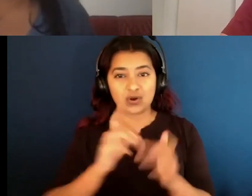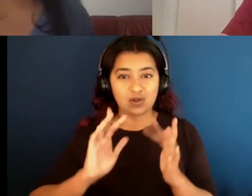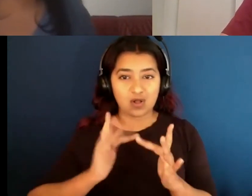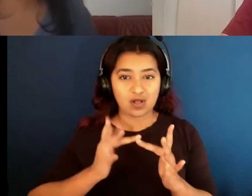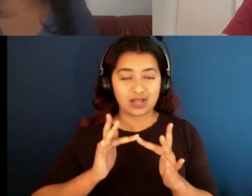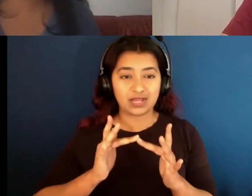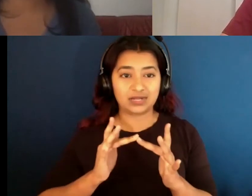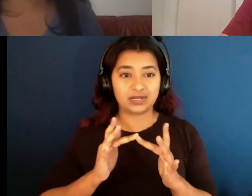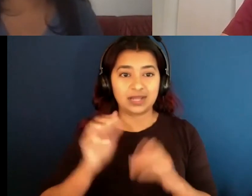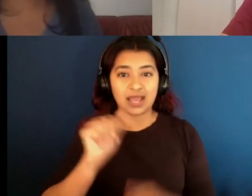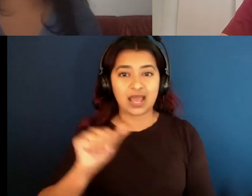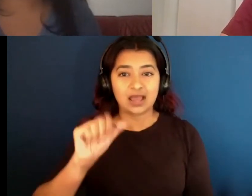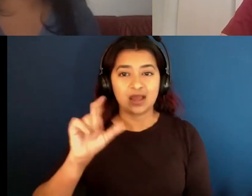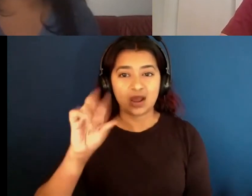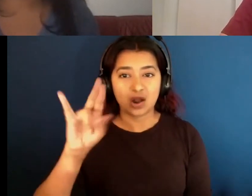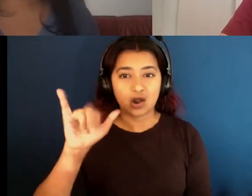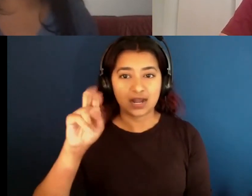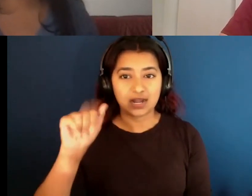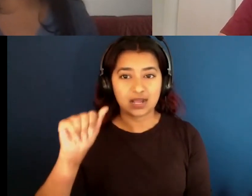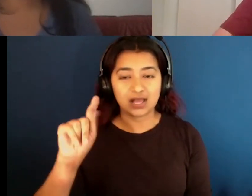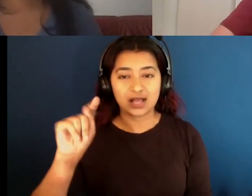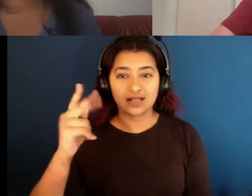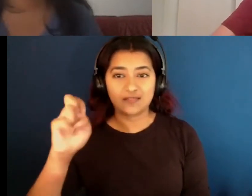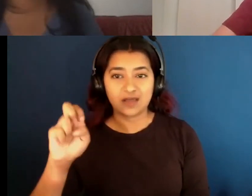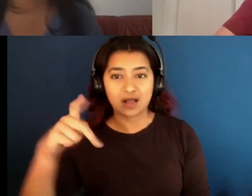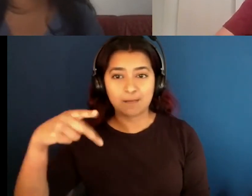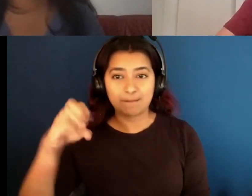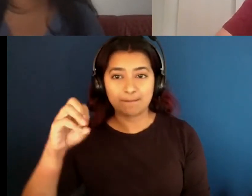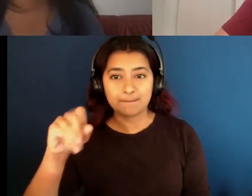at Ariana the Poet.